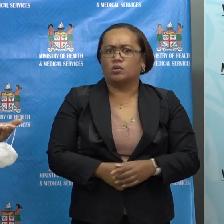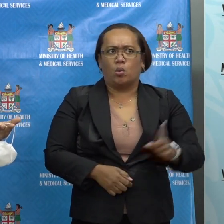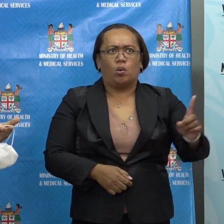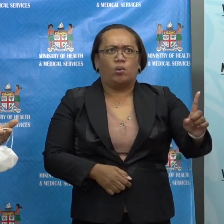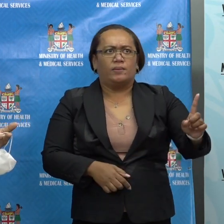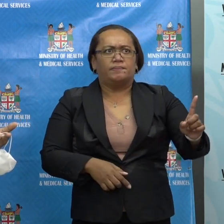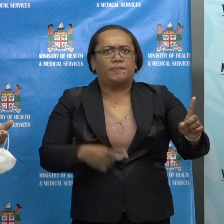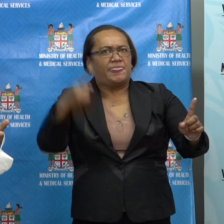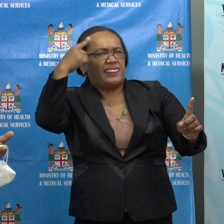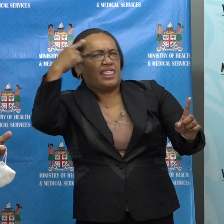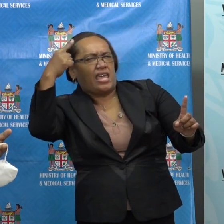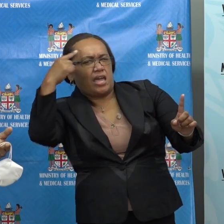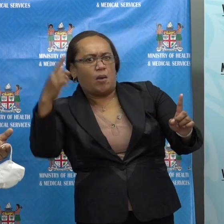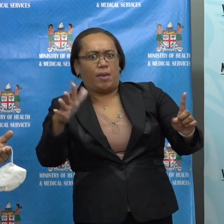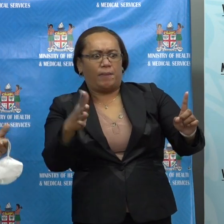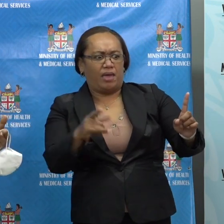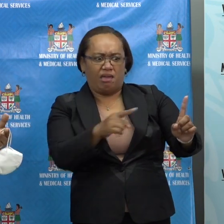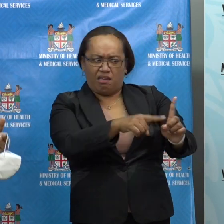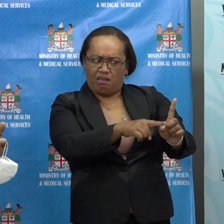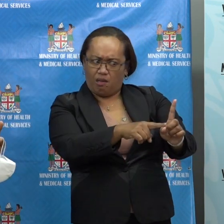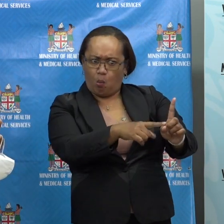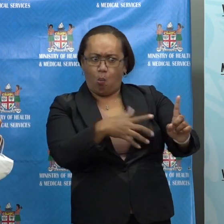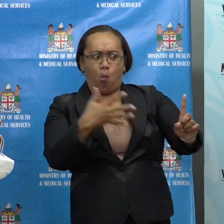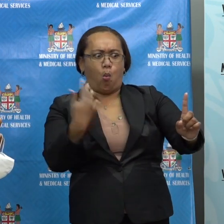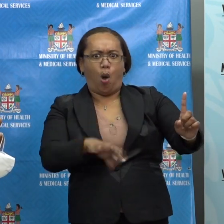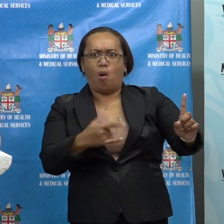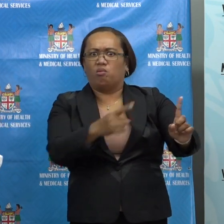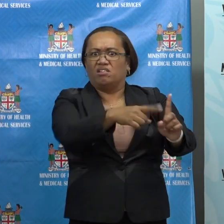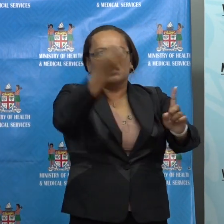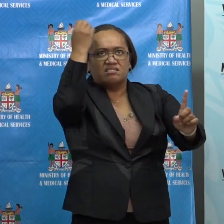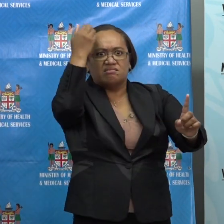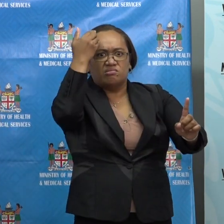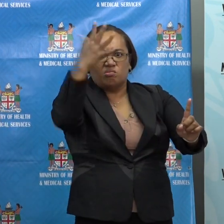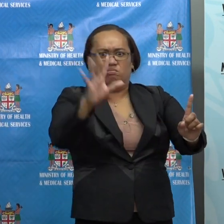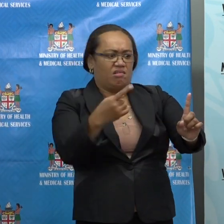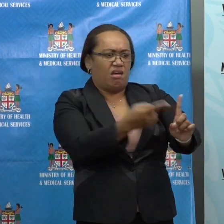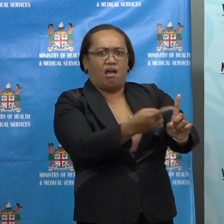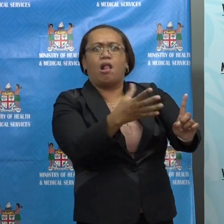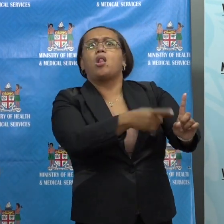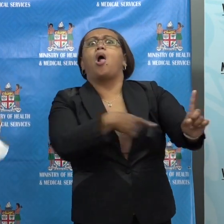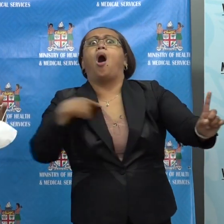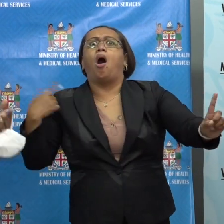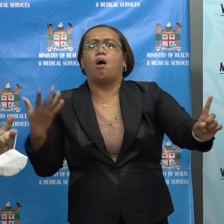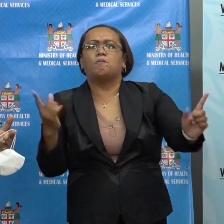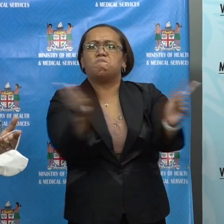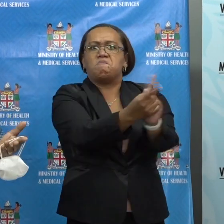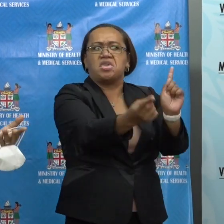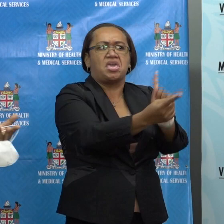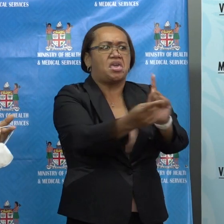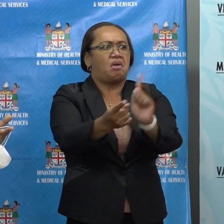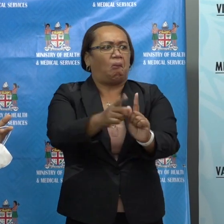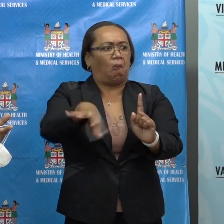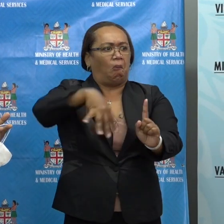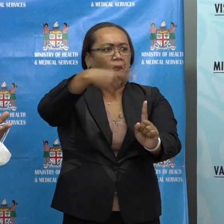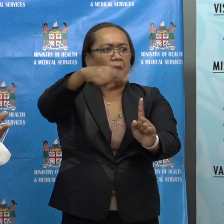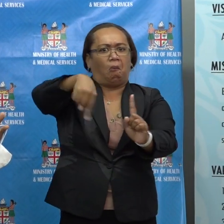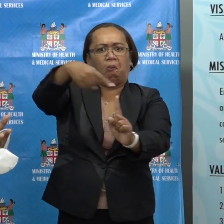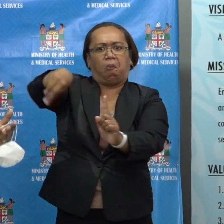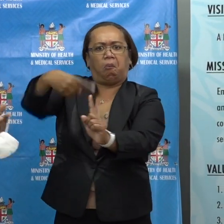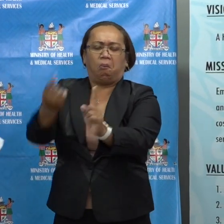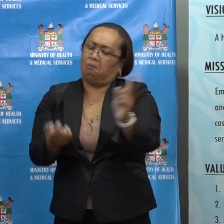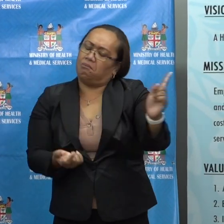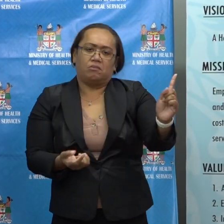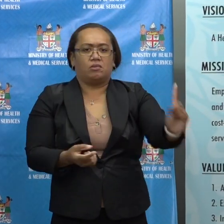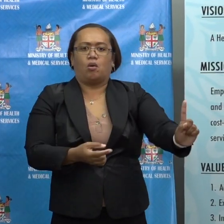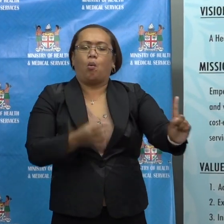that if she's the end of a long road, then there are a lot more people. If she's the end of a short road, then